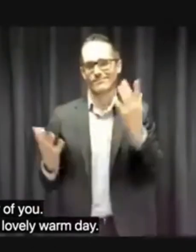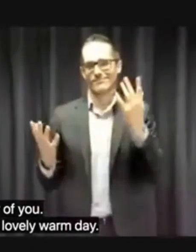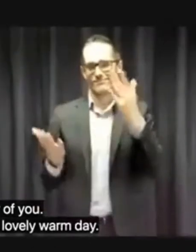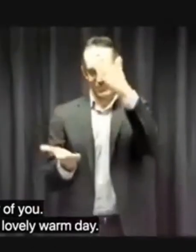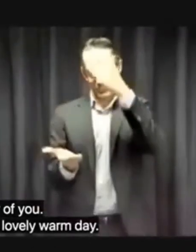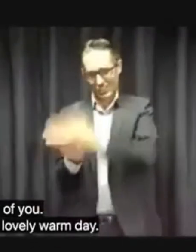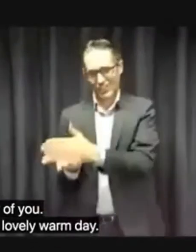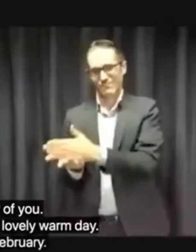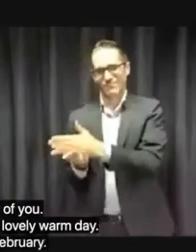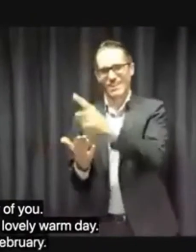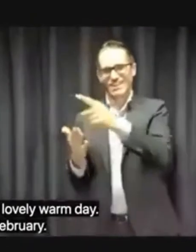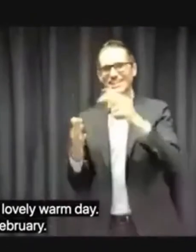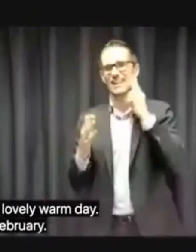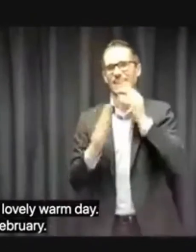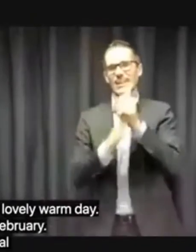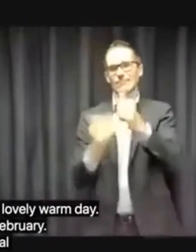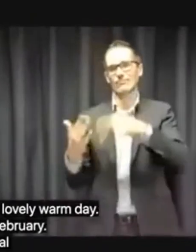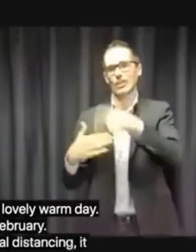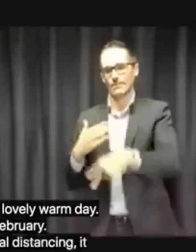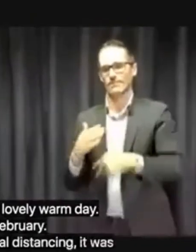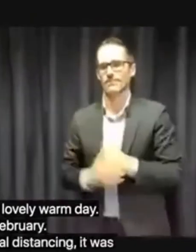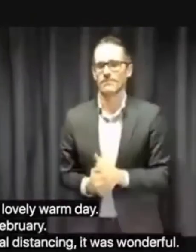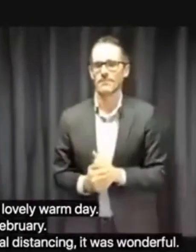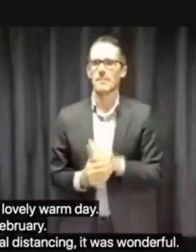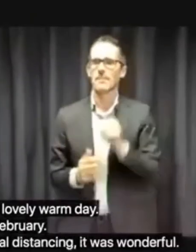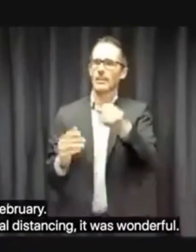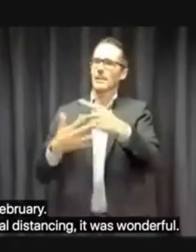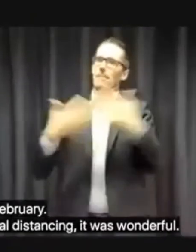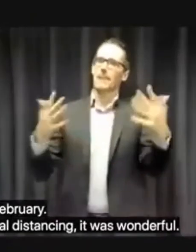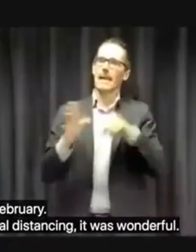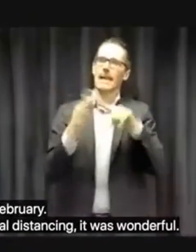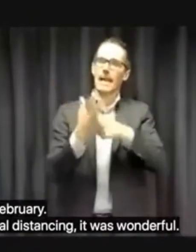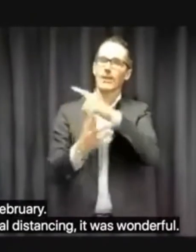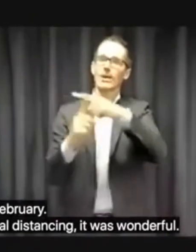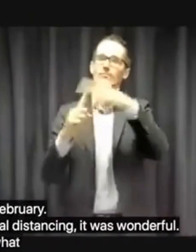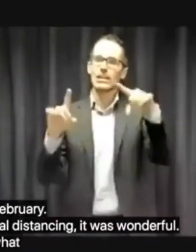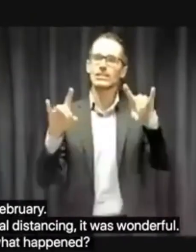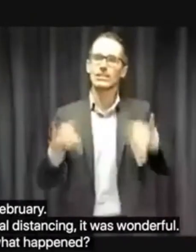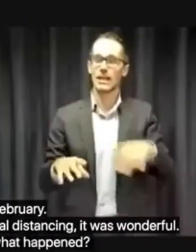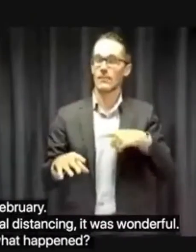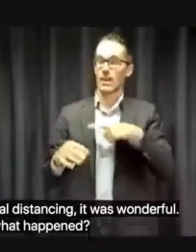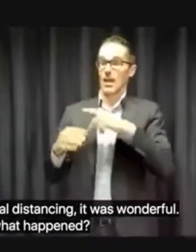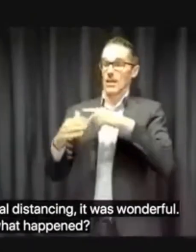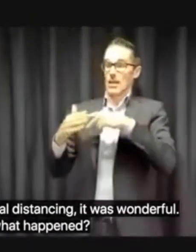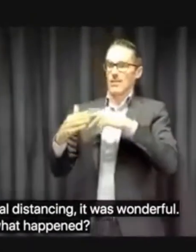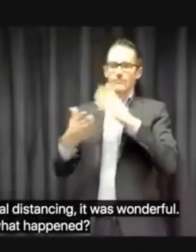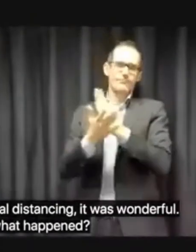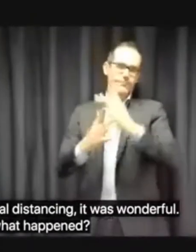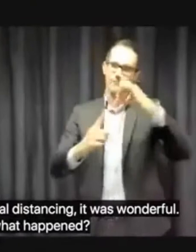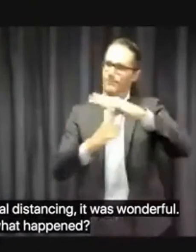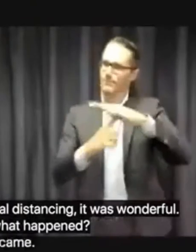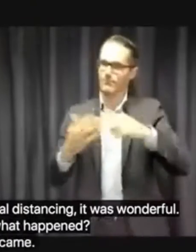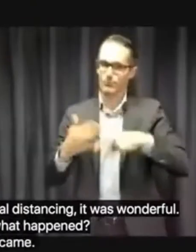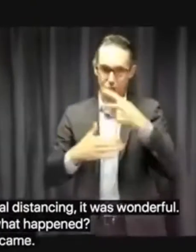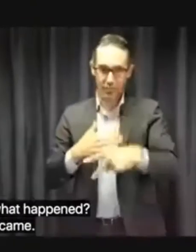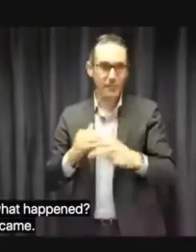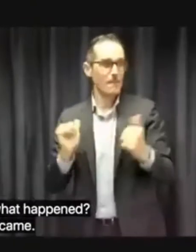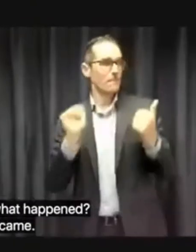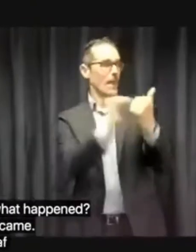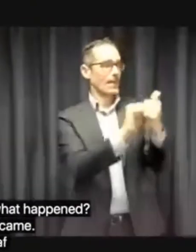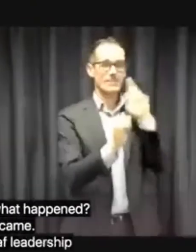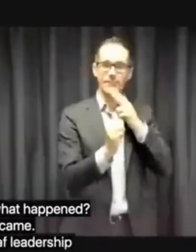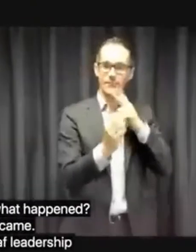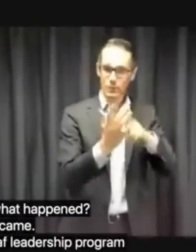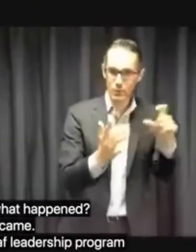was wonderful. And then what happened? COVID came. The deaf leadership program paused. And Expression